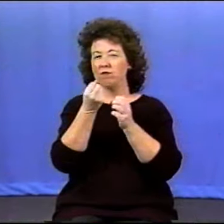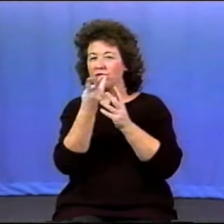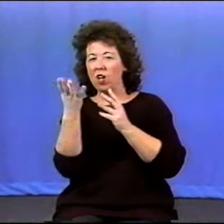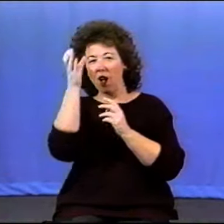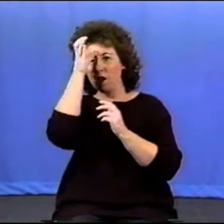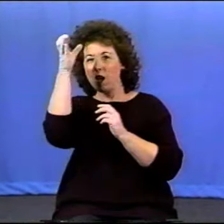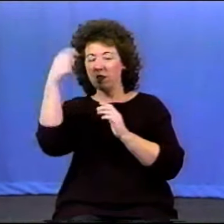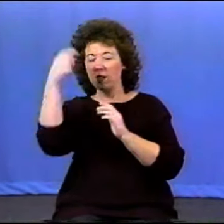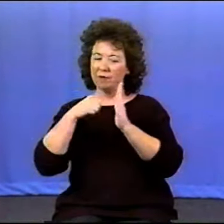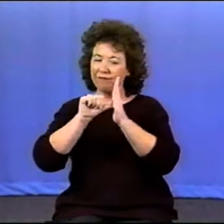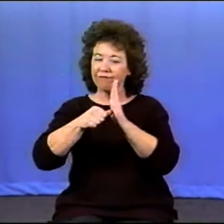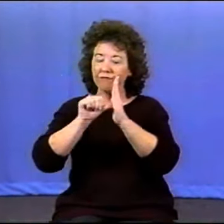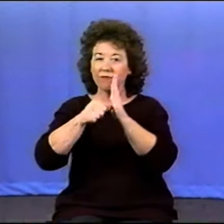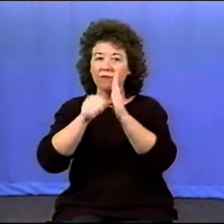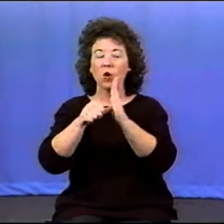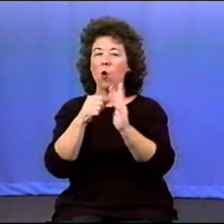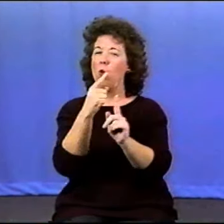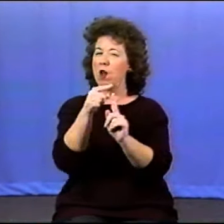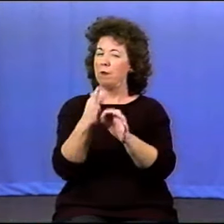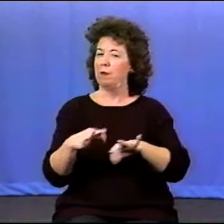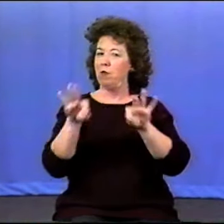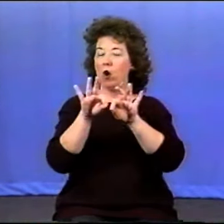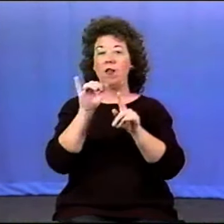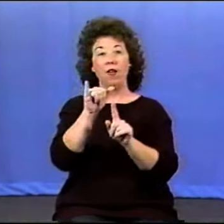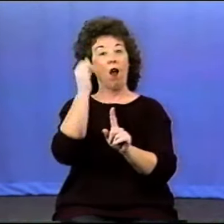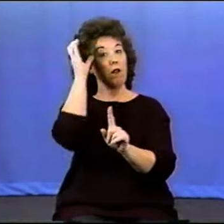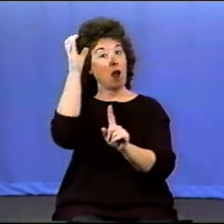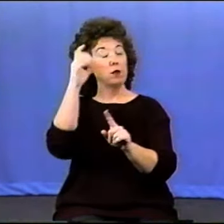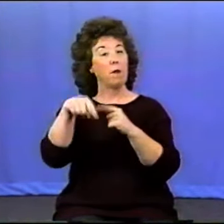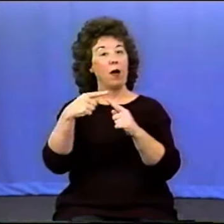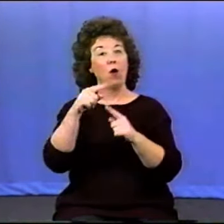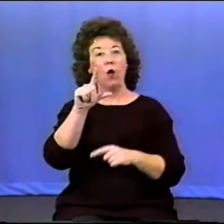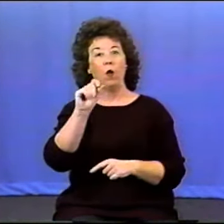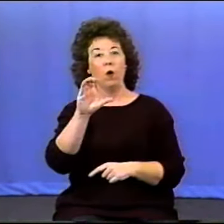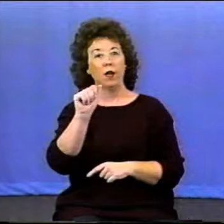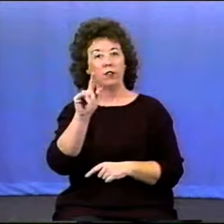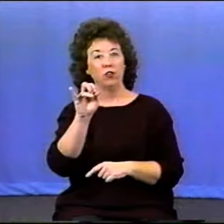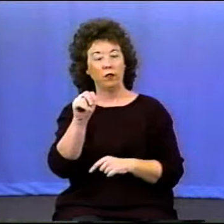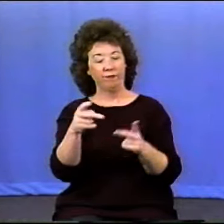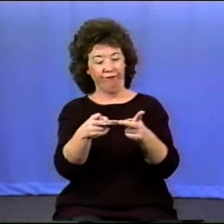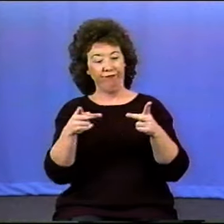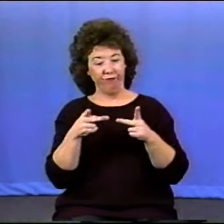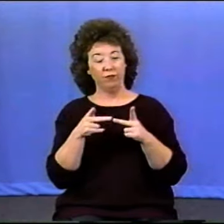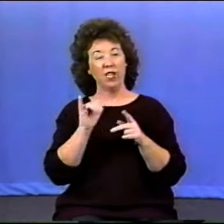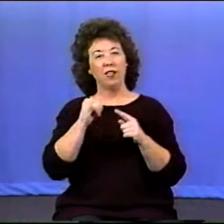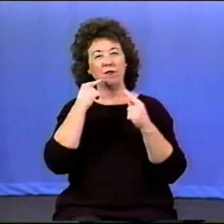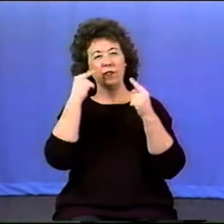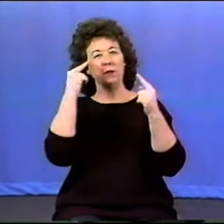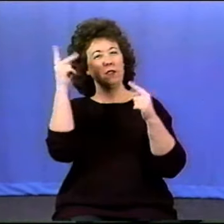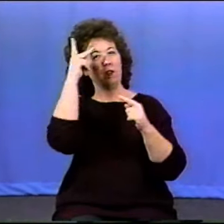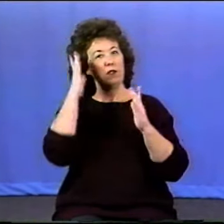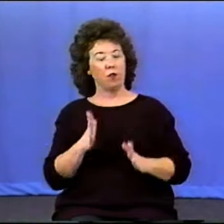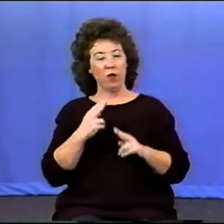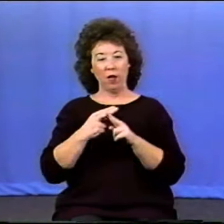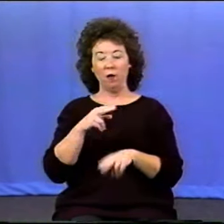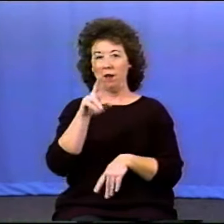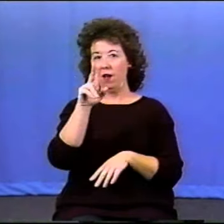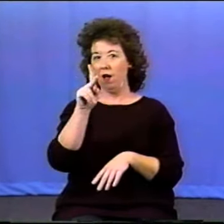of location. The great philosopher Immanuel Kant divided fields